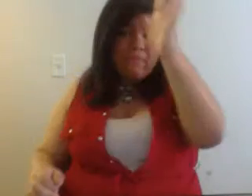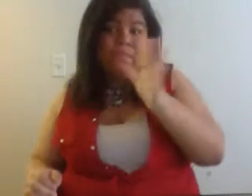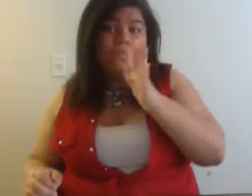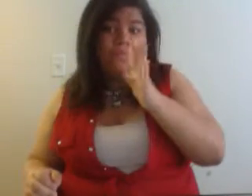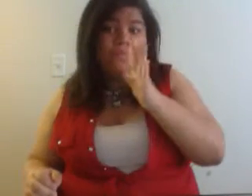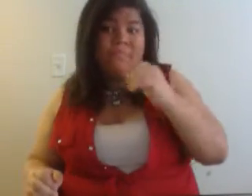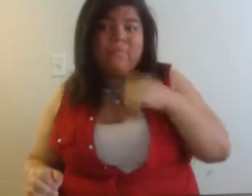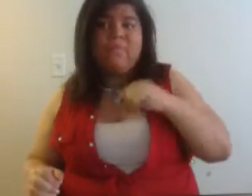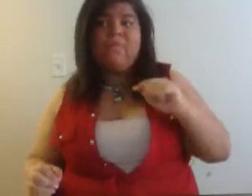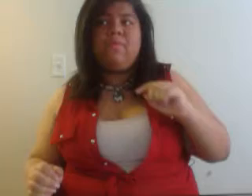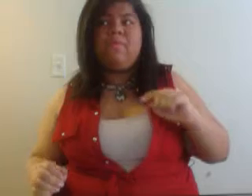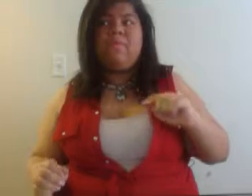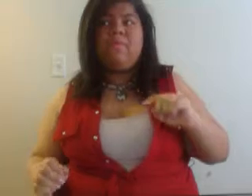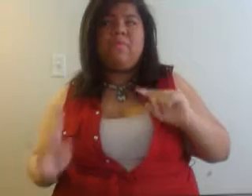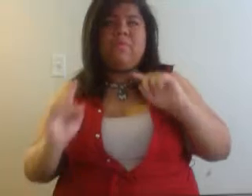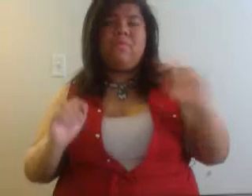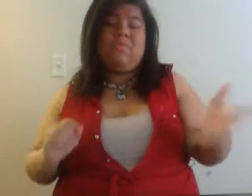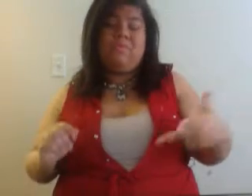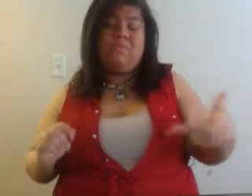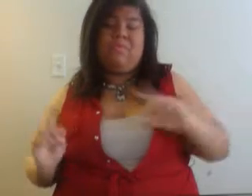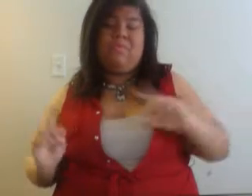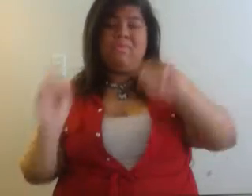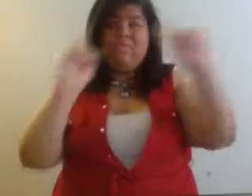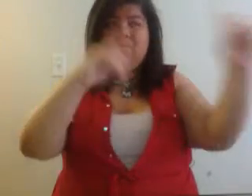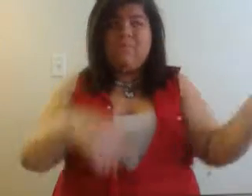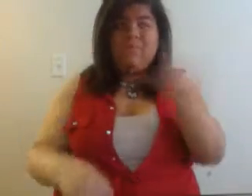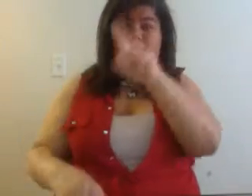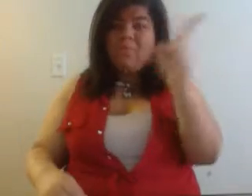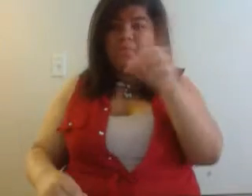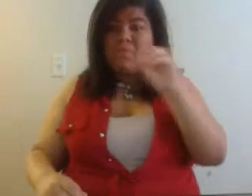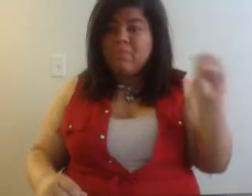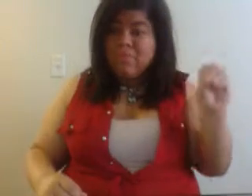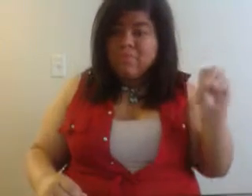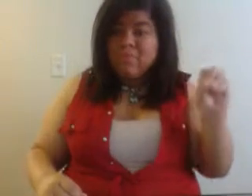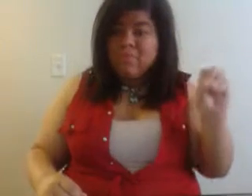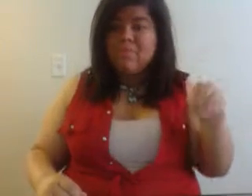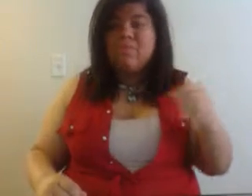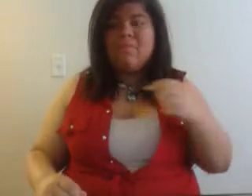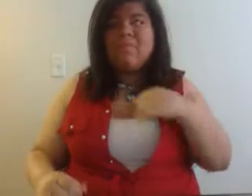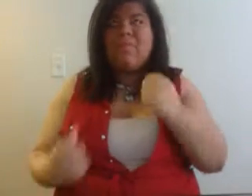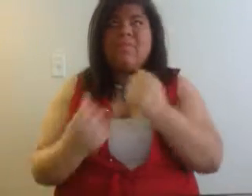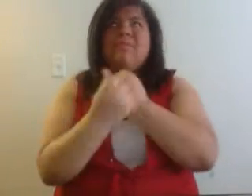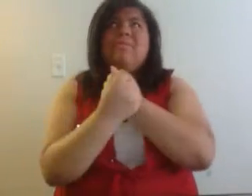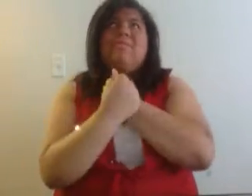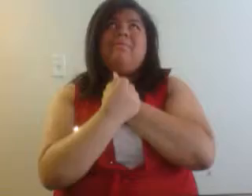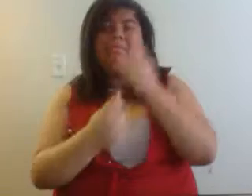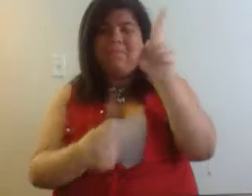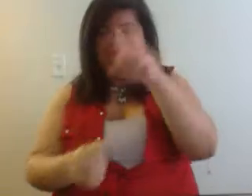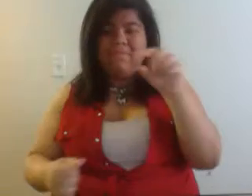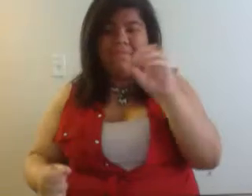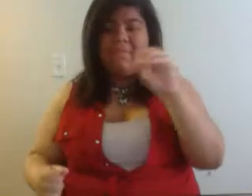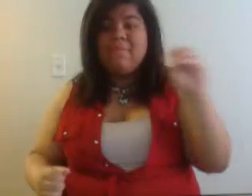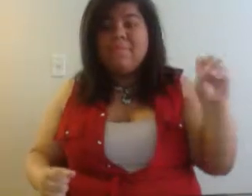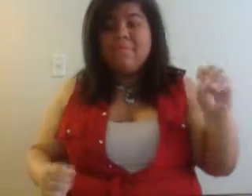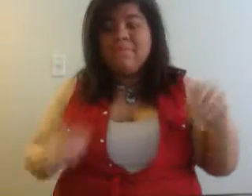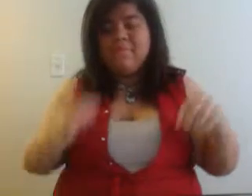I'm turning up the fire when you speak Cause if my heart starts melting I'll find a way to find